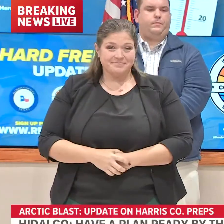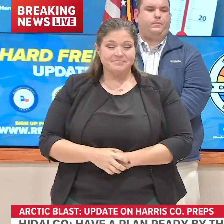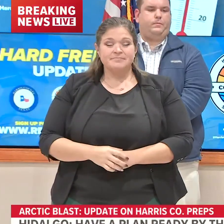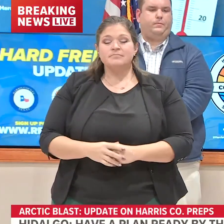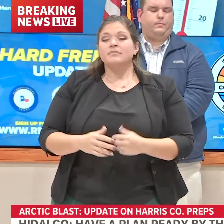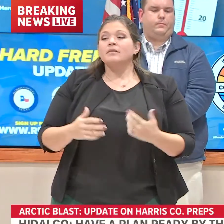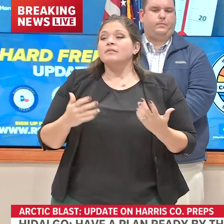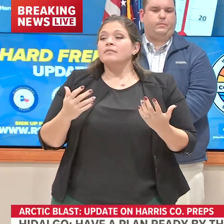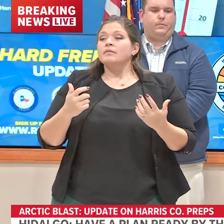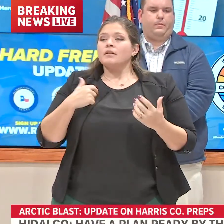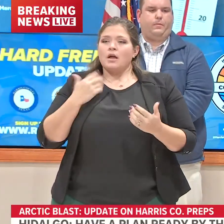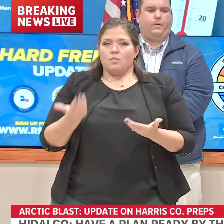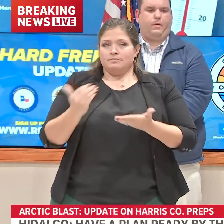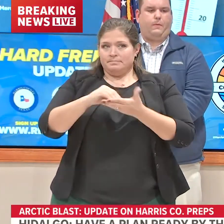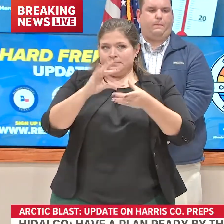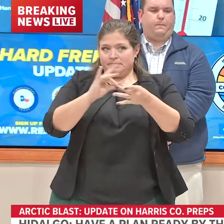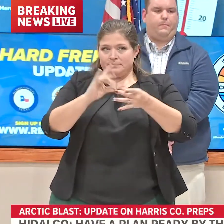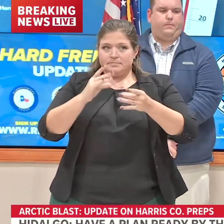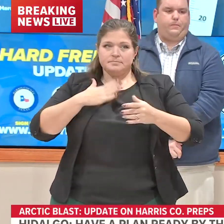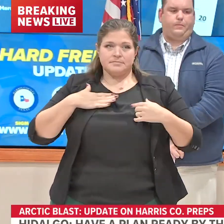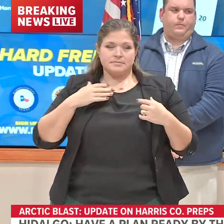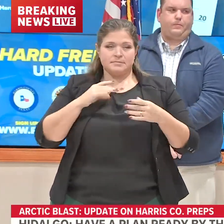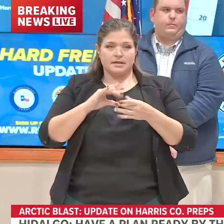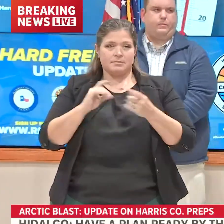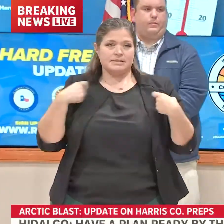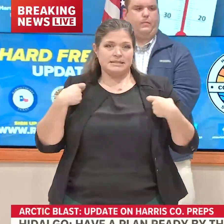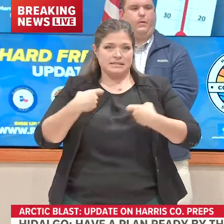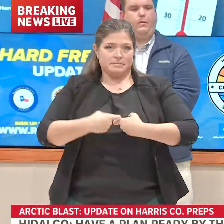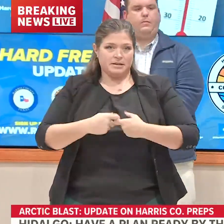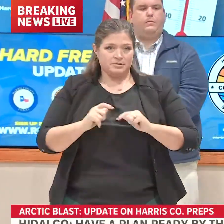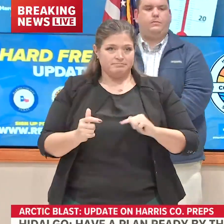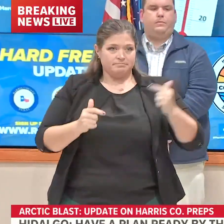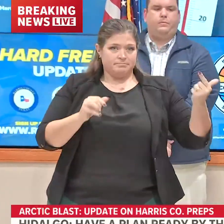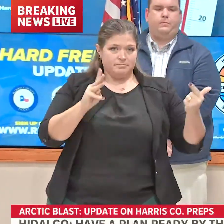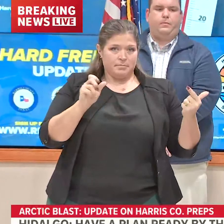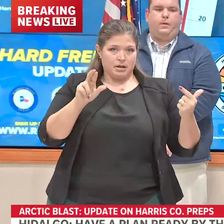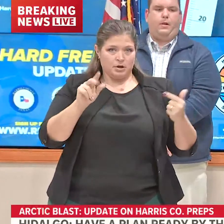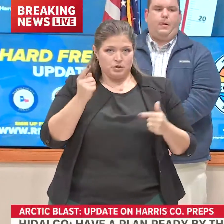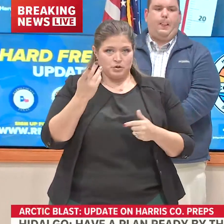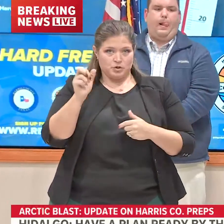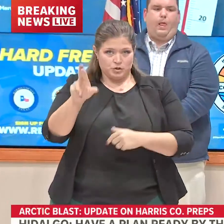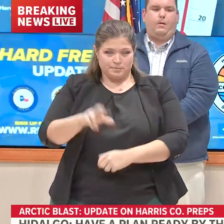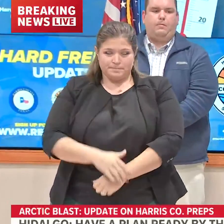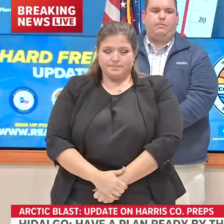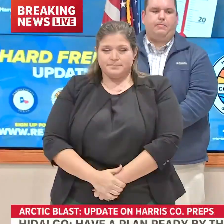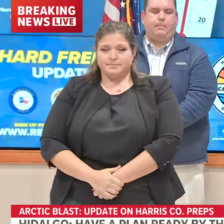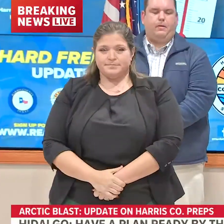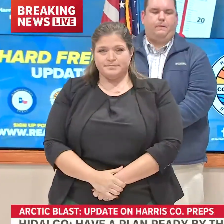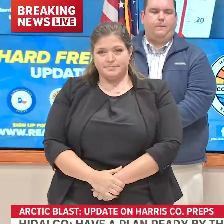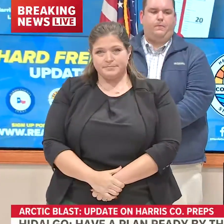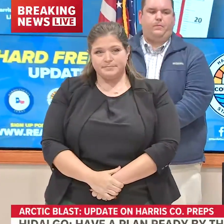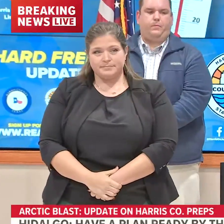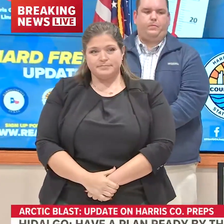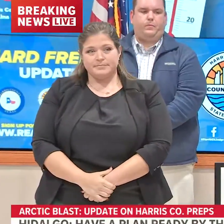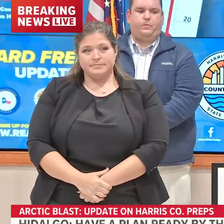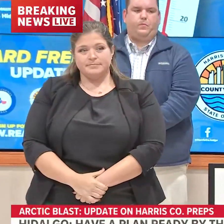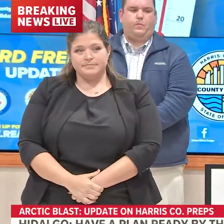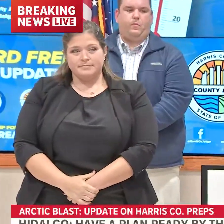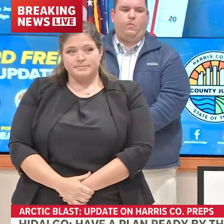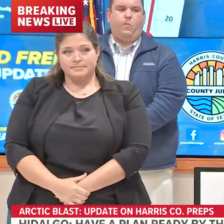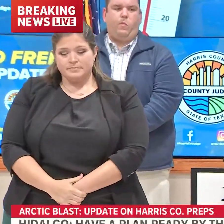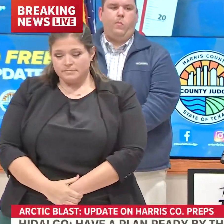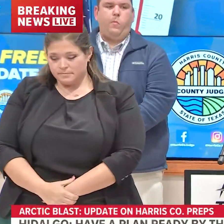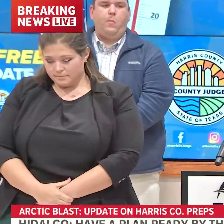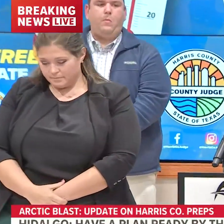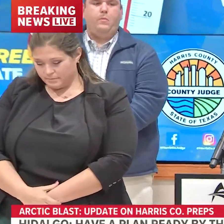me repeat my remarks in Spanish, and then I'll pass it over to Mayor Turner. All right, we've been listening to Harris County Judge Lina Hidalgo telling